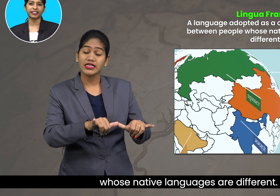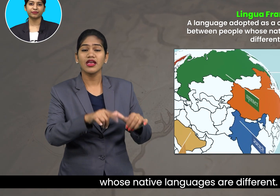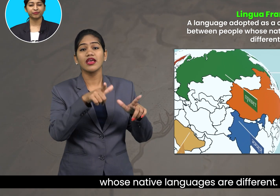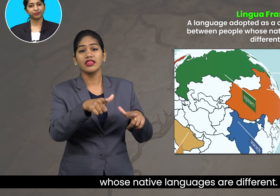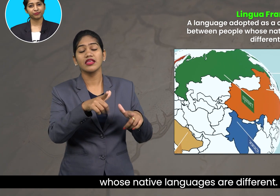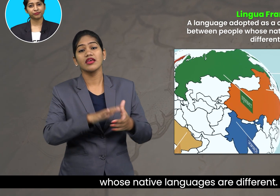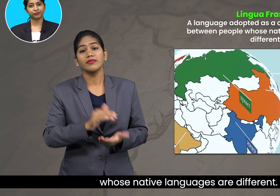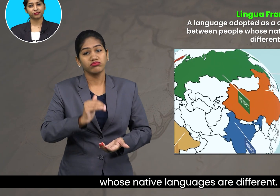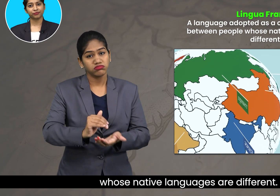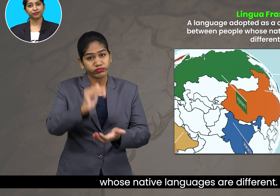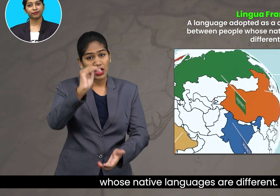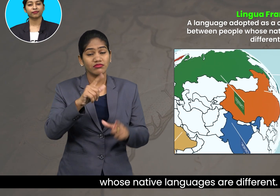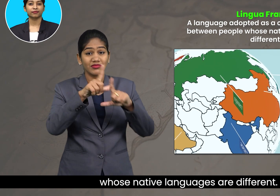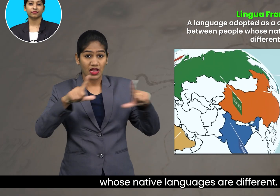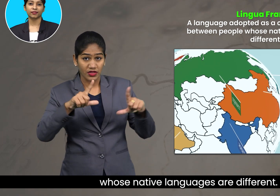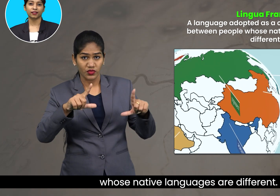different.